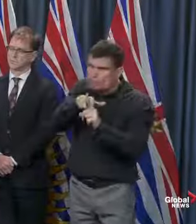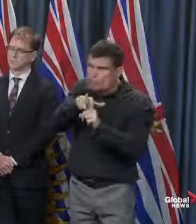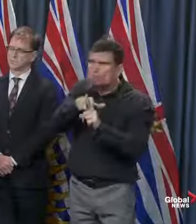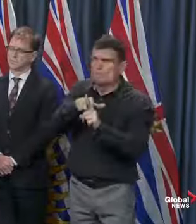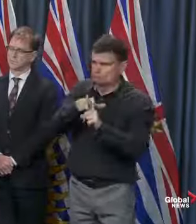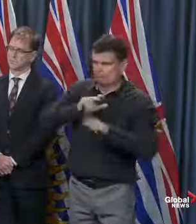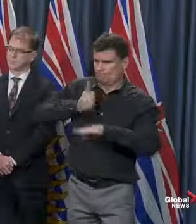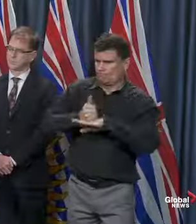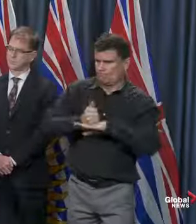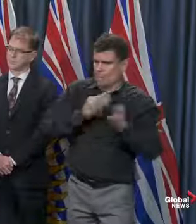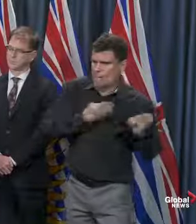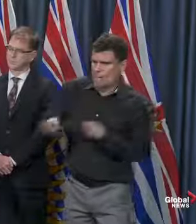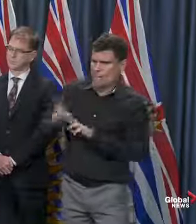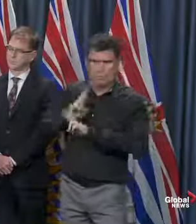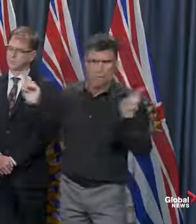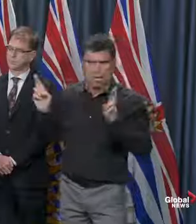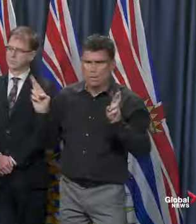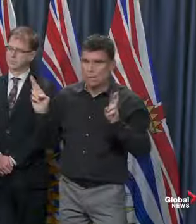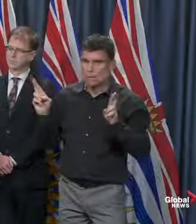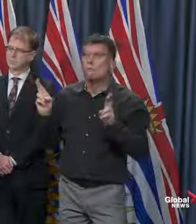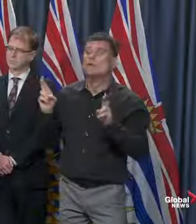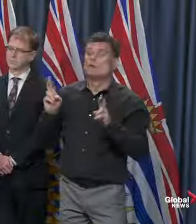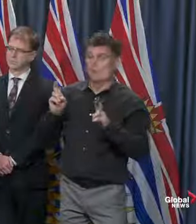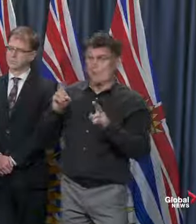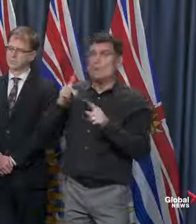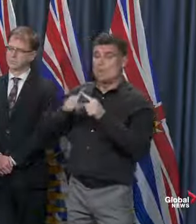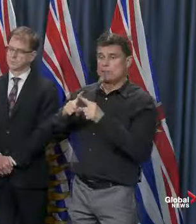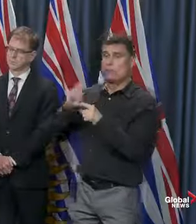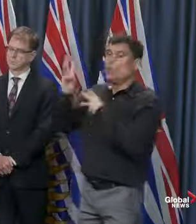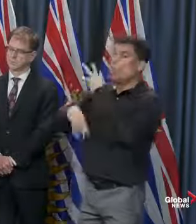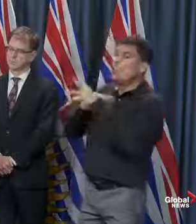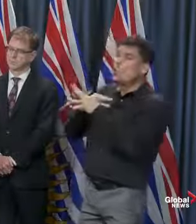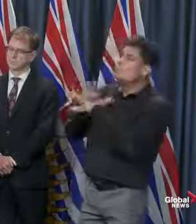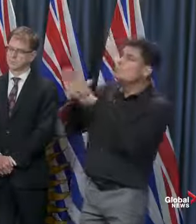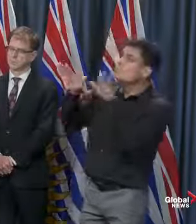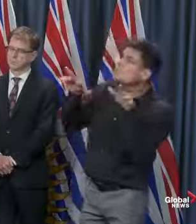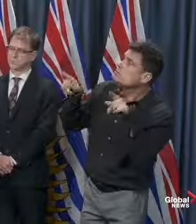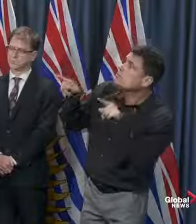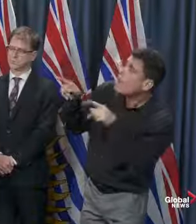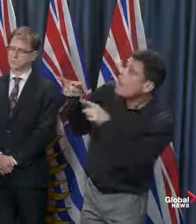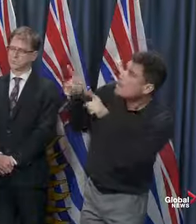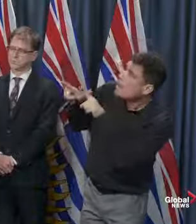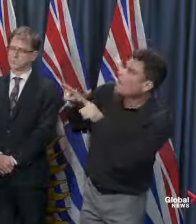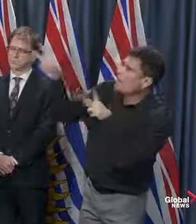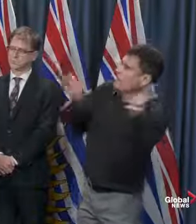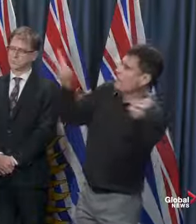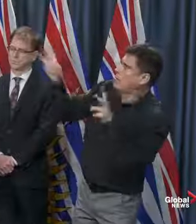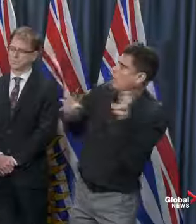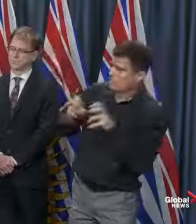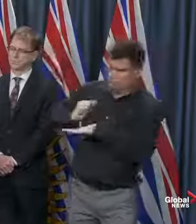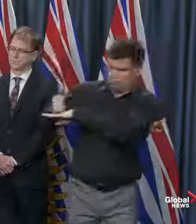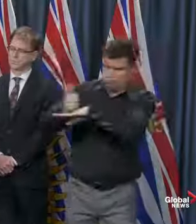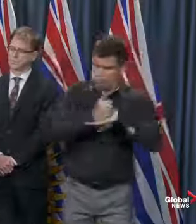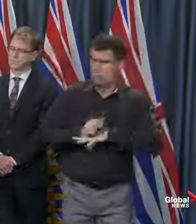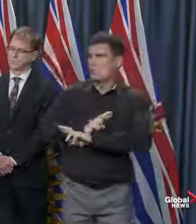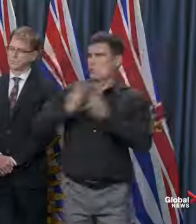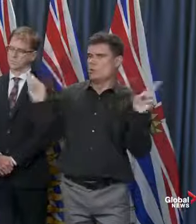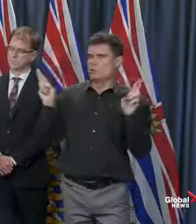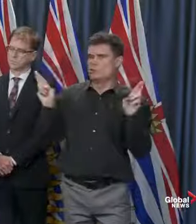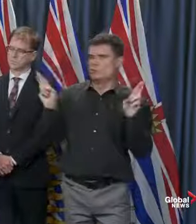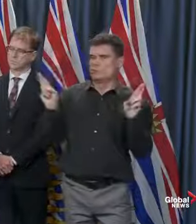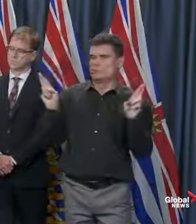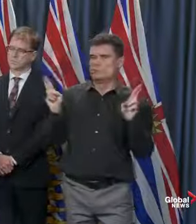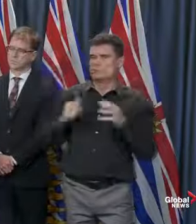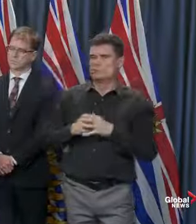on our pandemic influenza response. There are so many things that are very similar. There are some things that are quite